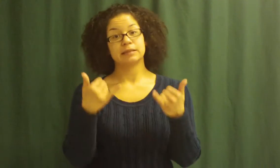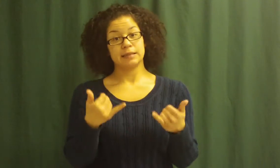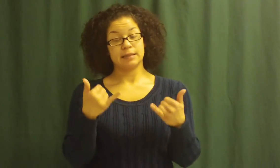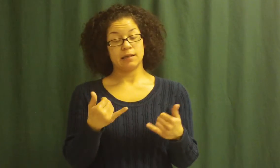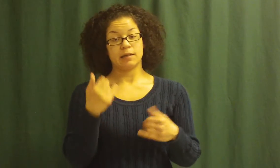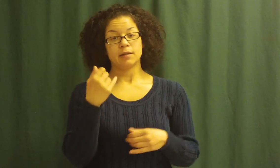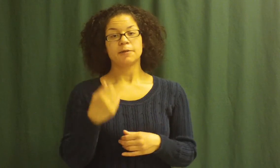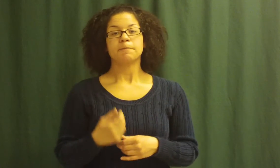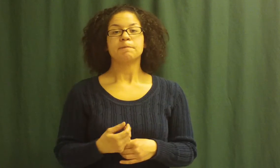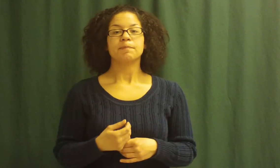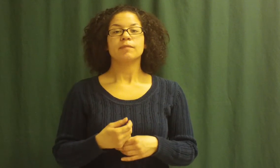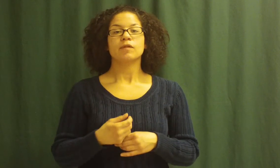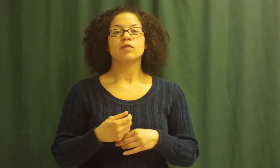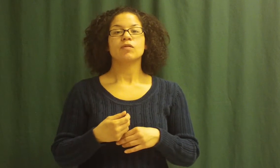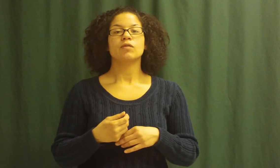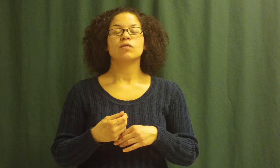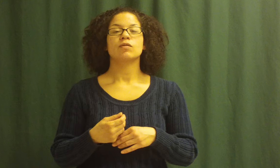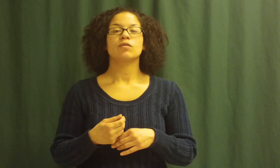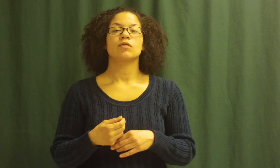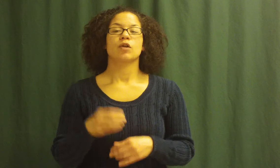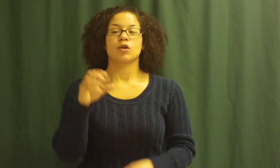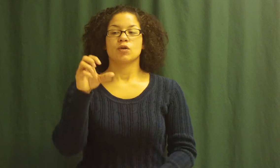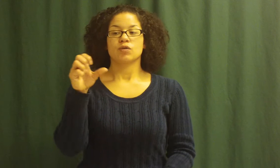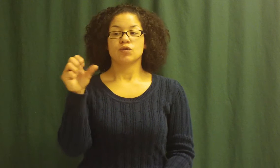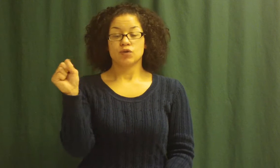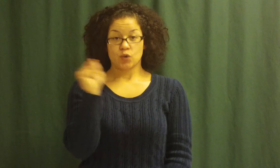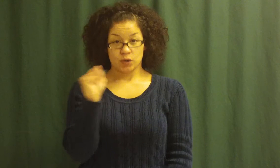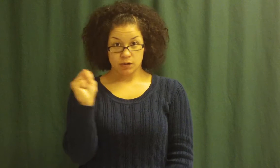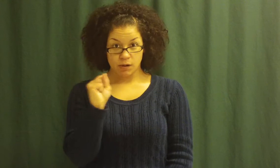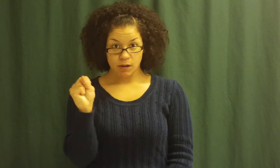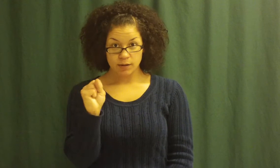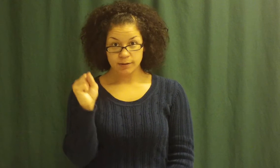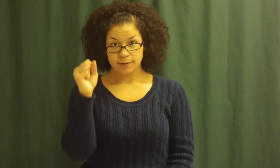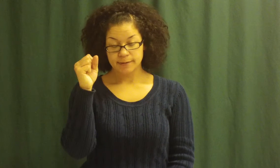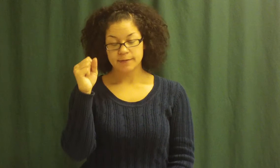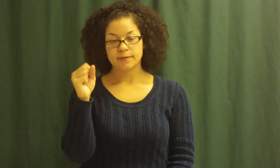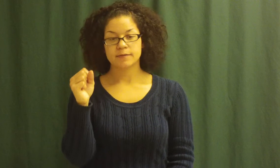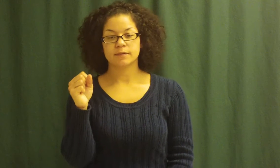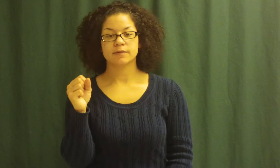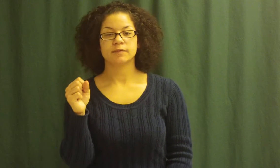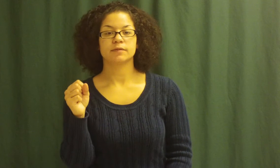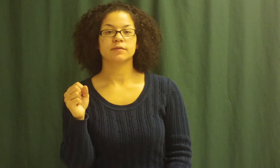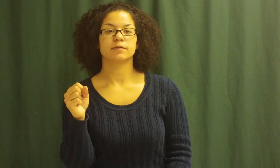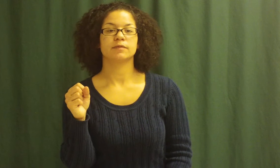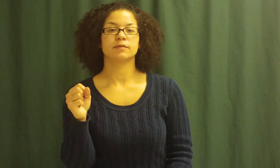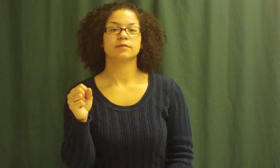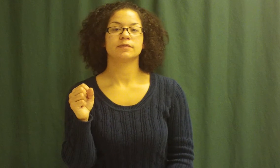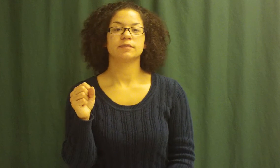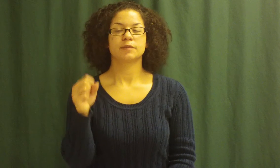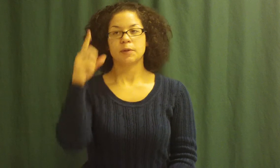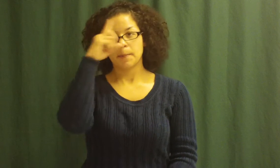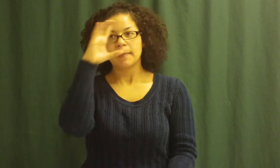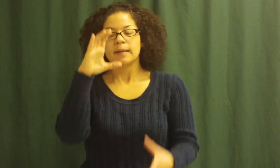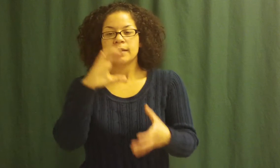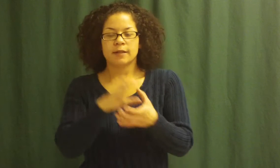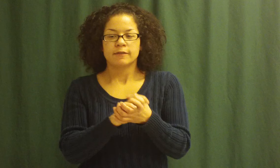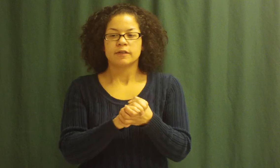Sociologists generally endorse social learning theories to explain the emergence of culture. That